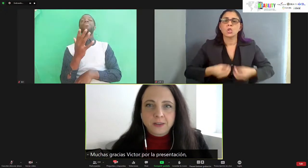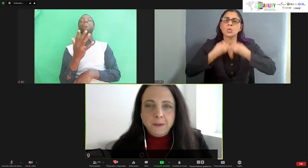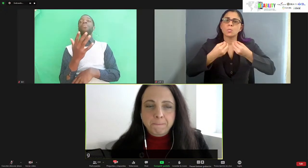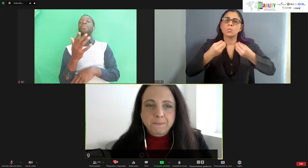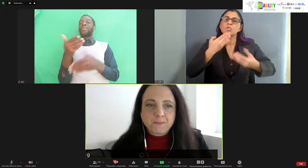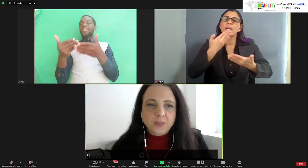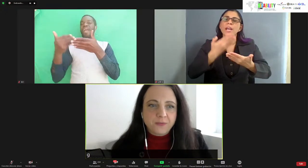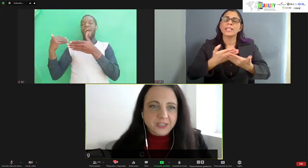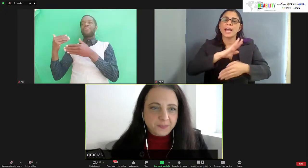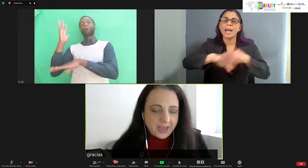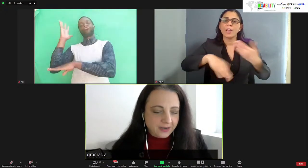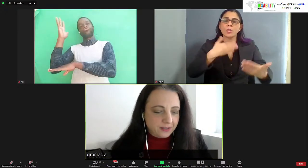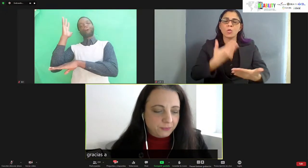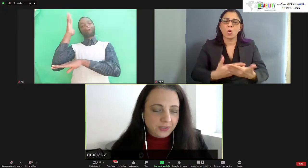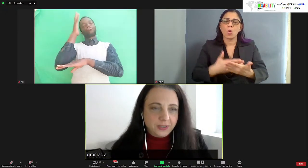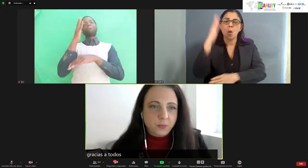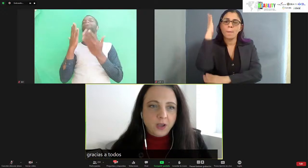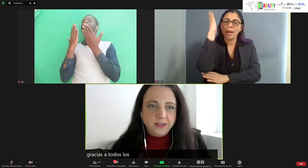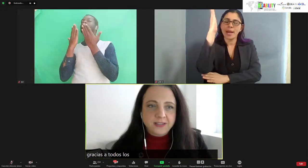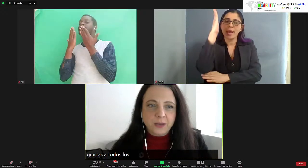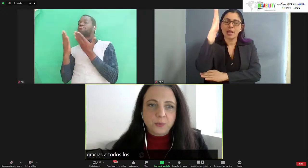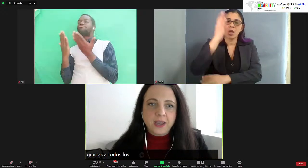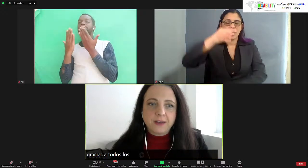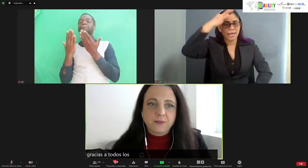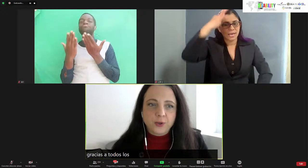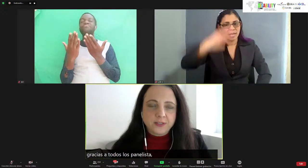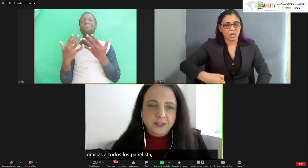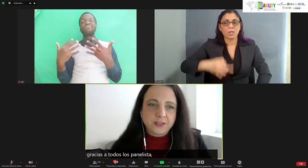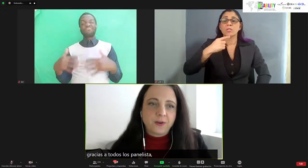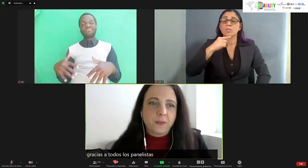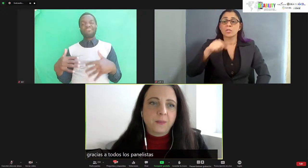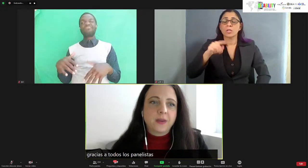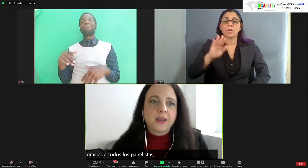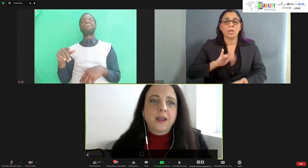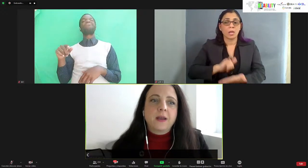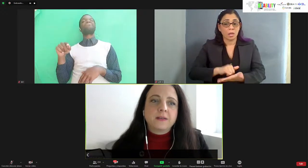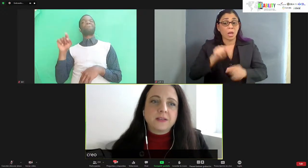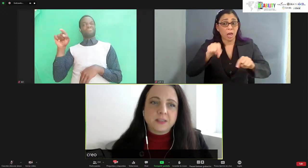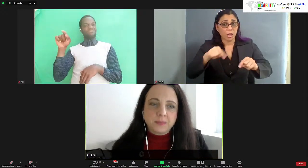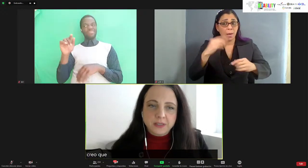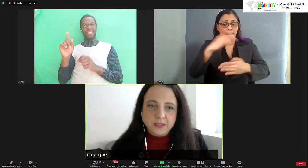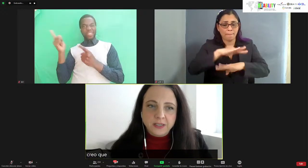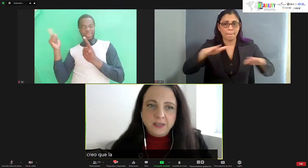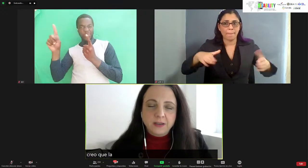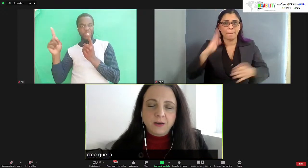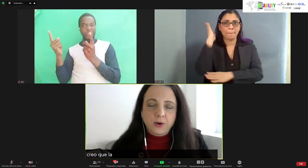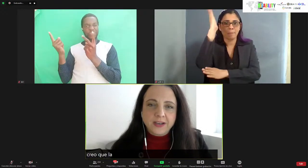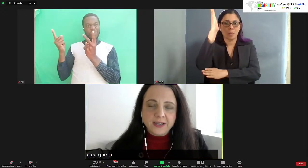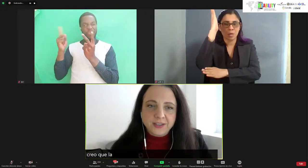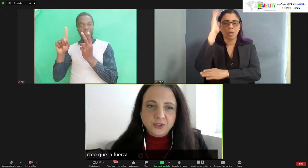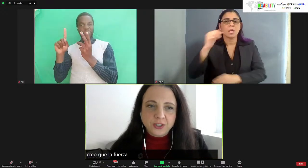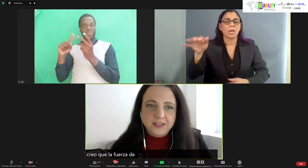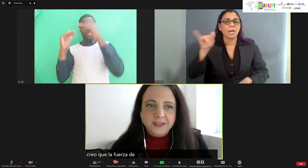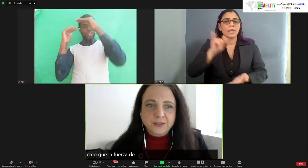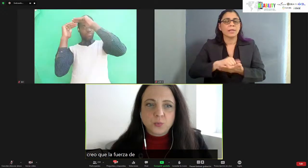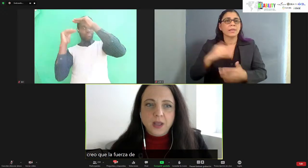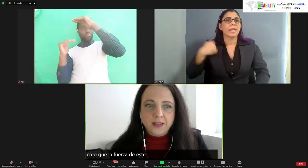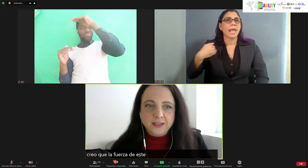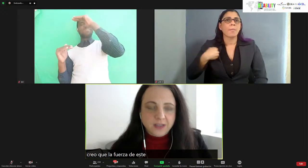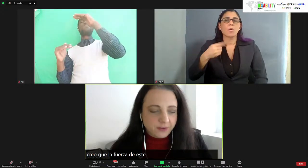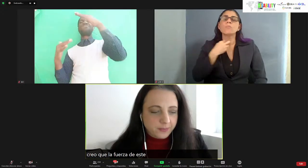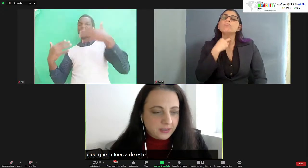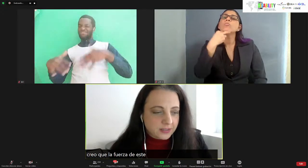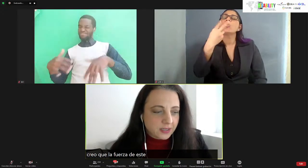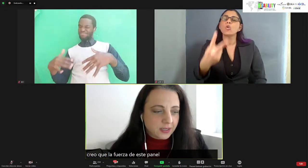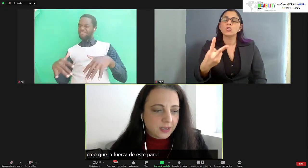strength of this panel really was that we had voices from disability organizations as well